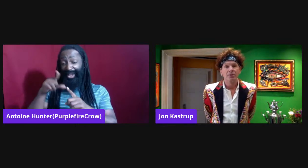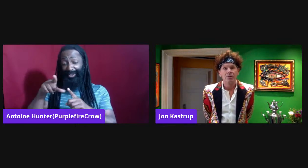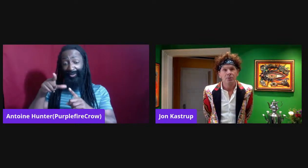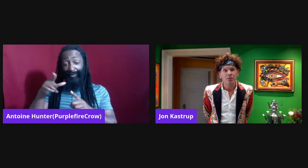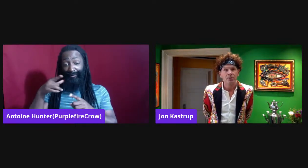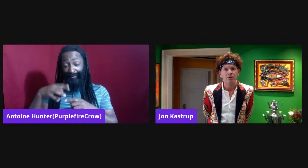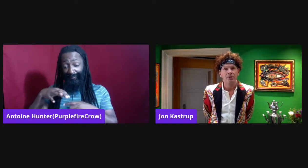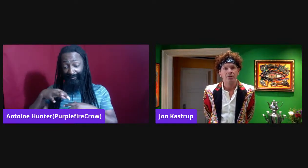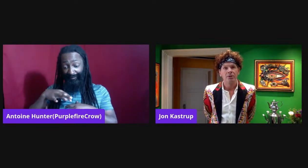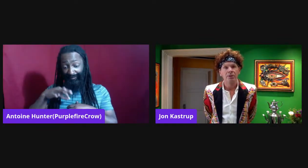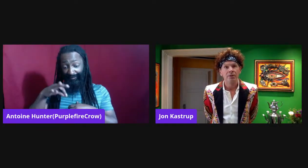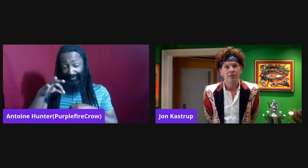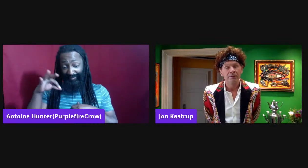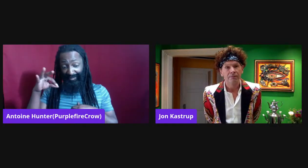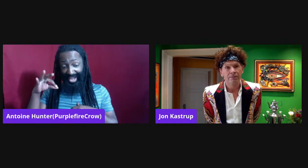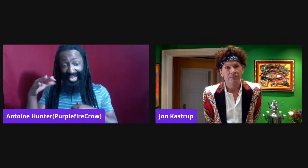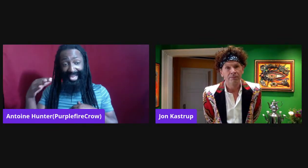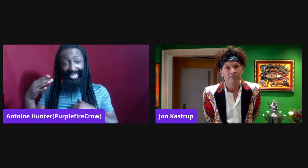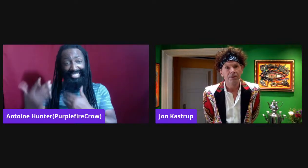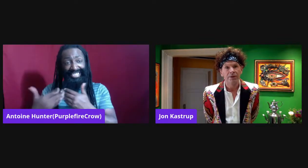and you went with what was best for you.